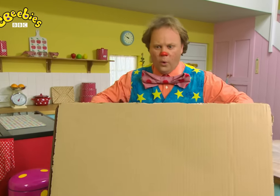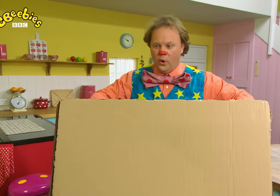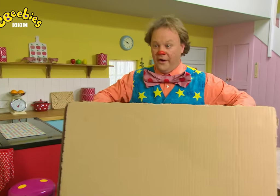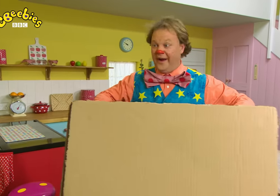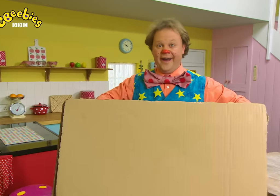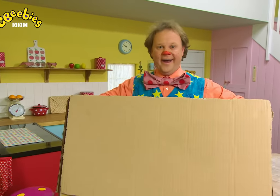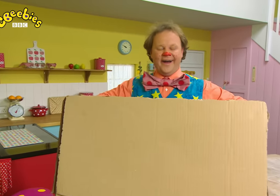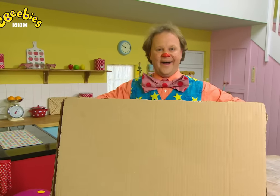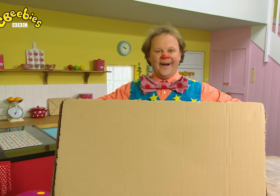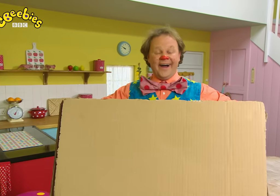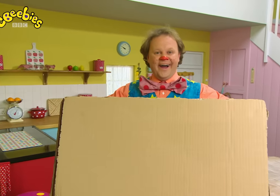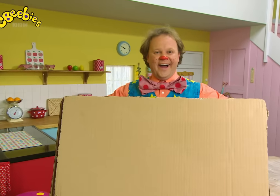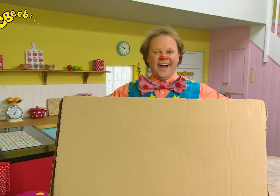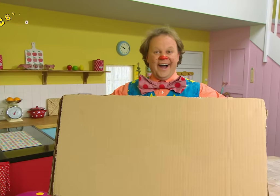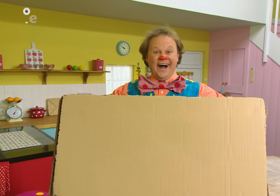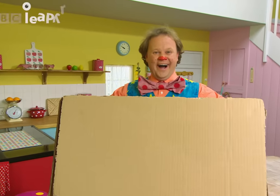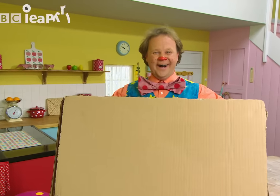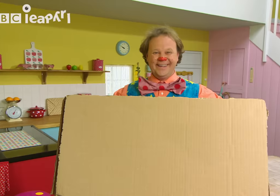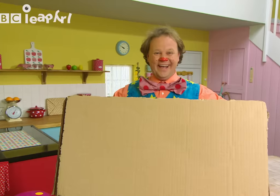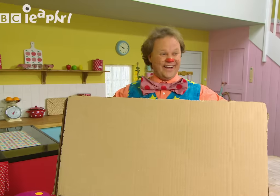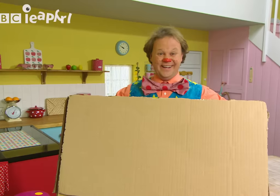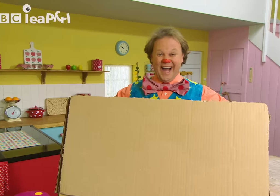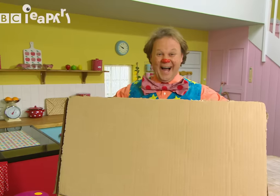You're very strong, Mr. Tumble. Oh, yes, I know.